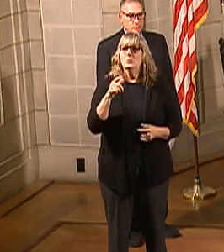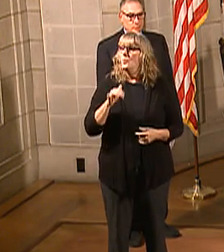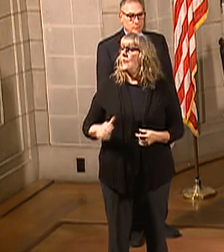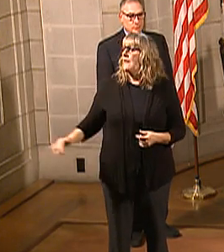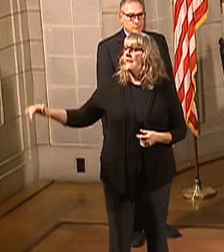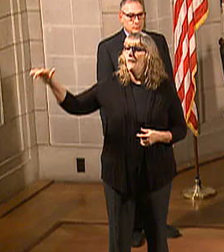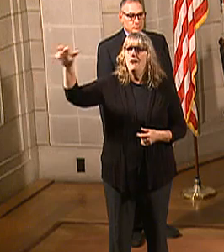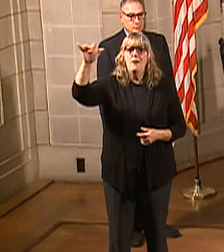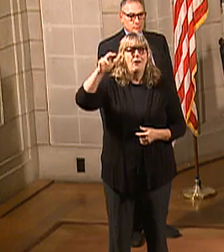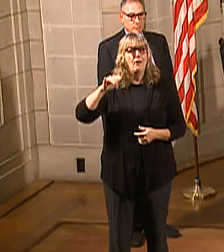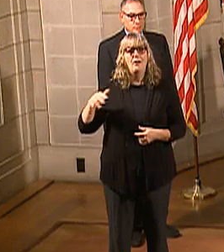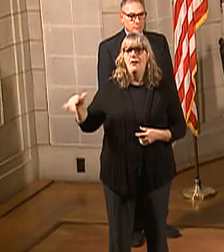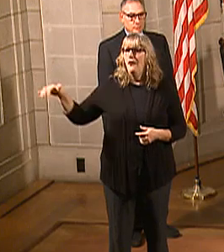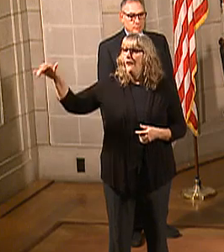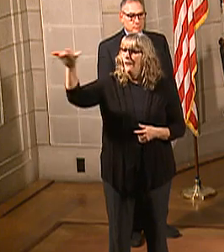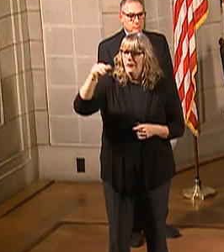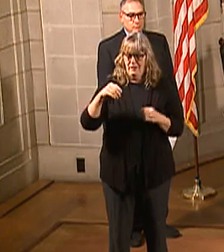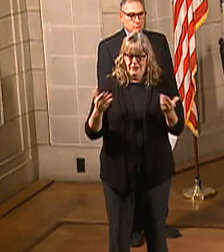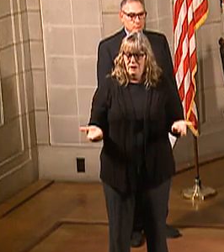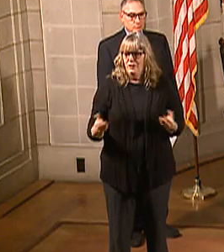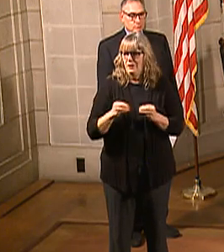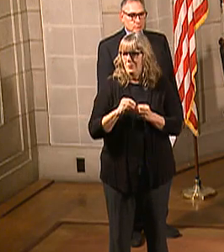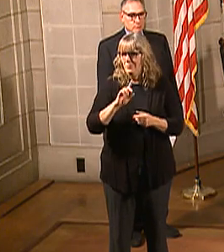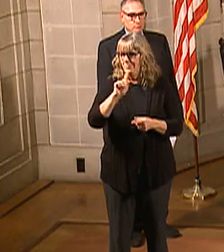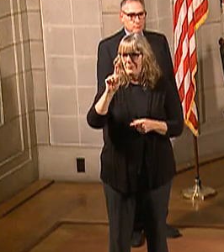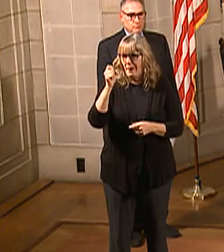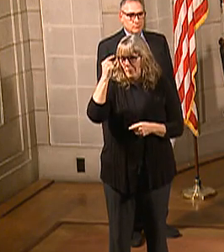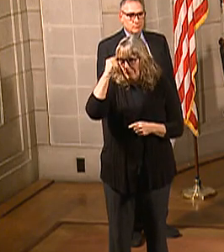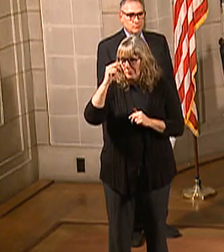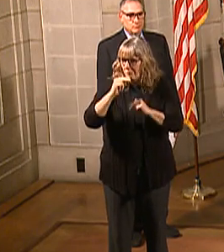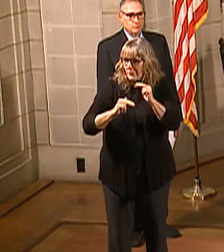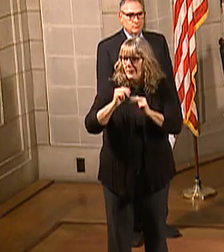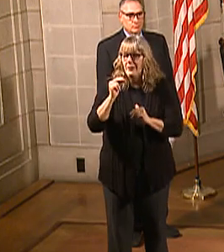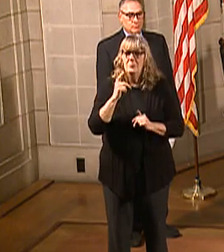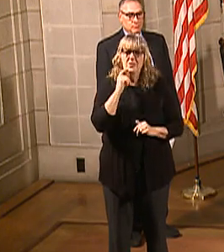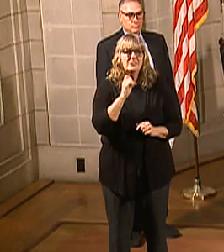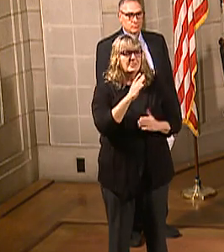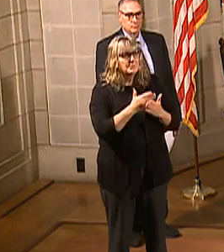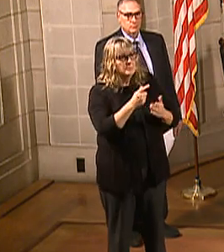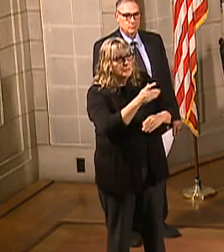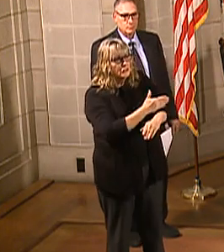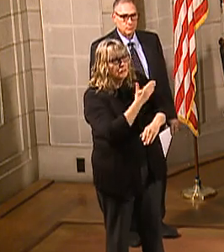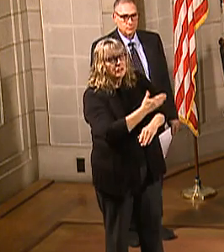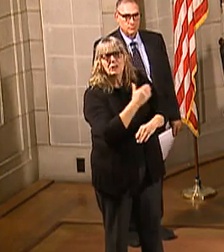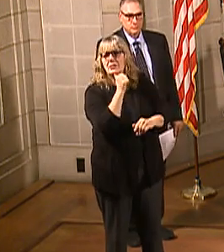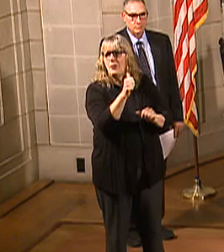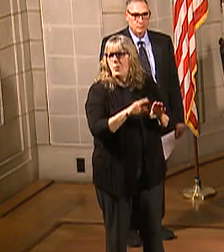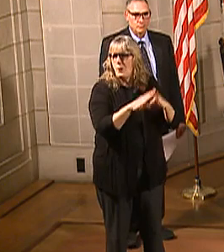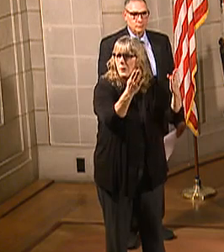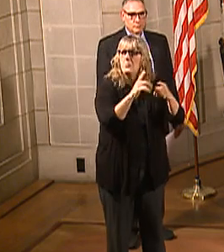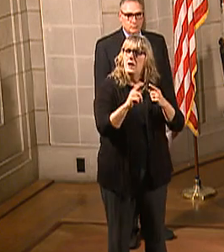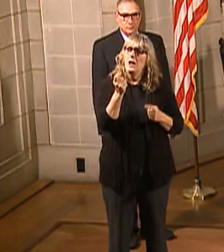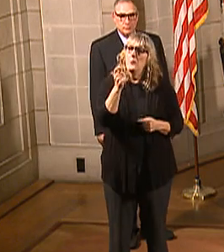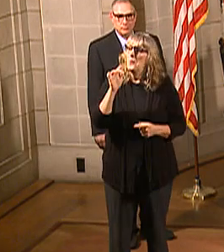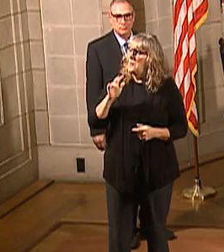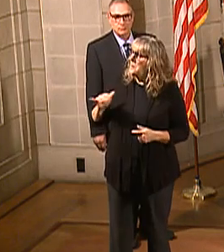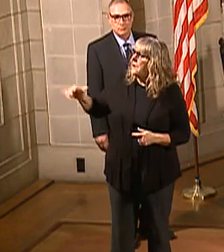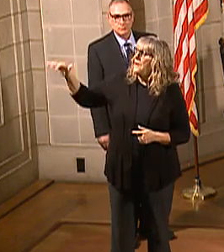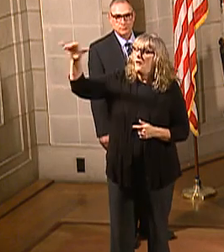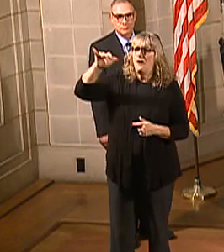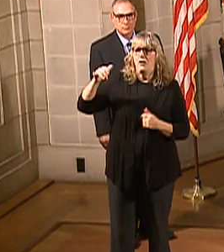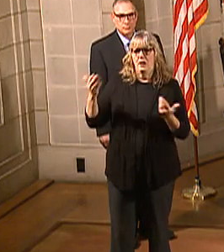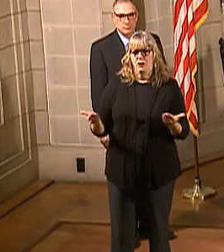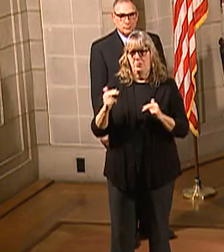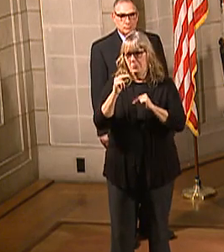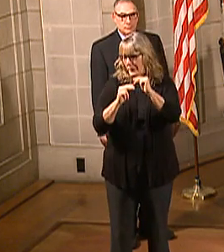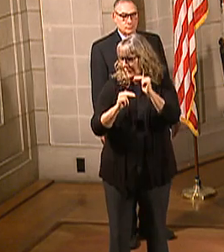walking. We're going to just walk around part of the Capitol today because the construction, some of it's not going to be available, but we're just going to take a little walk here. And